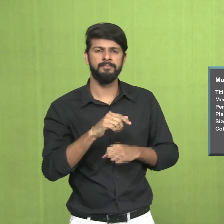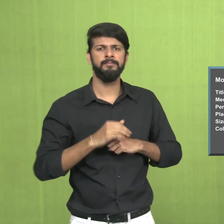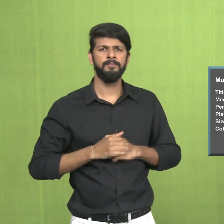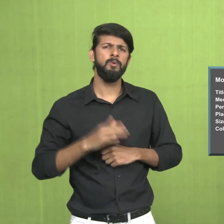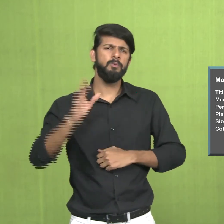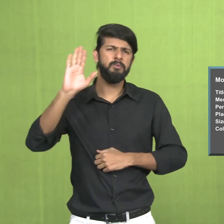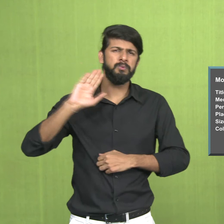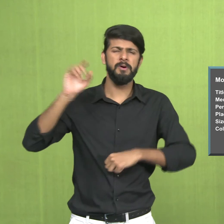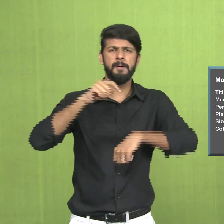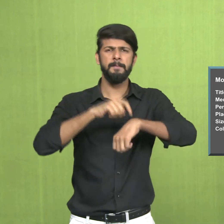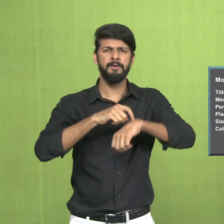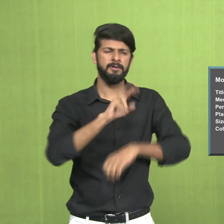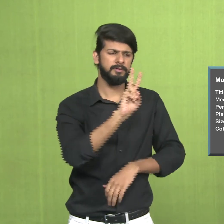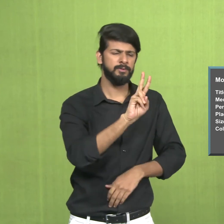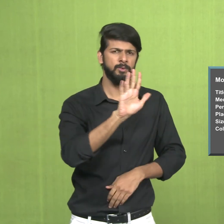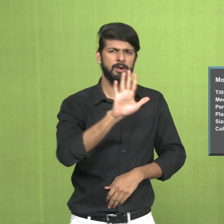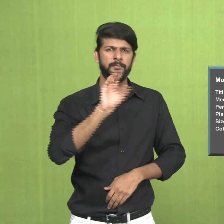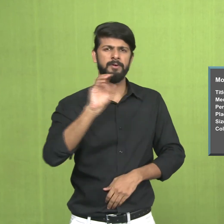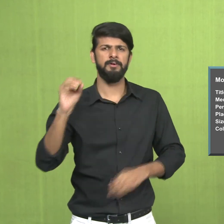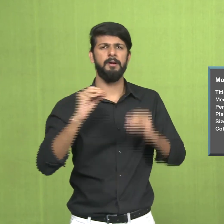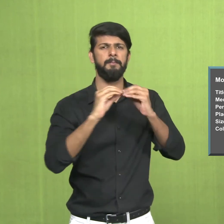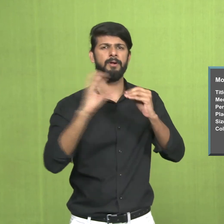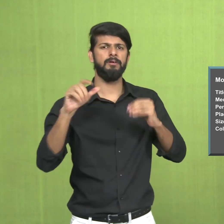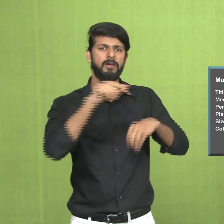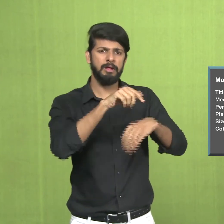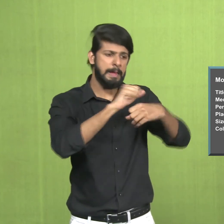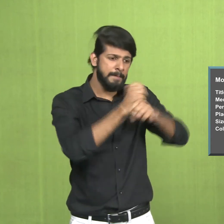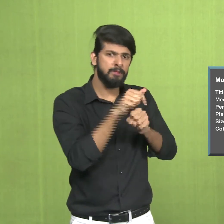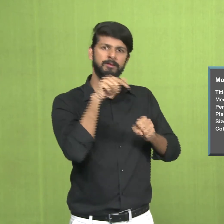terracotta. The period is 2500 BC.